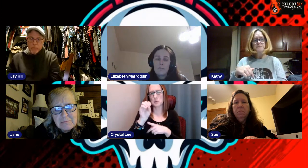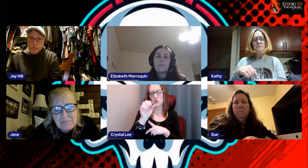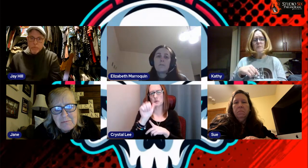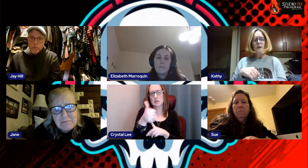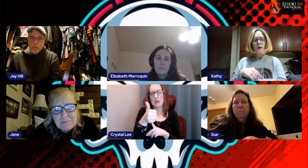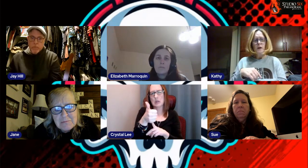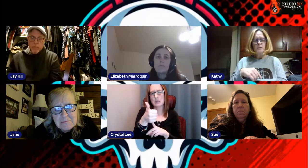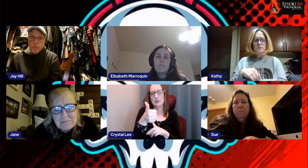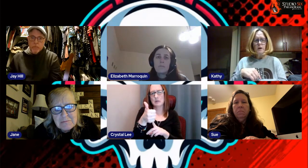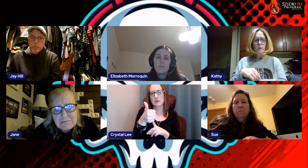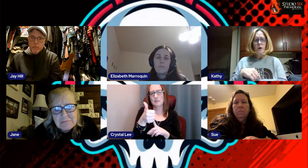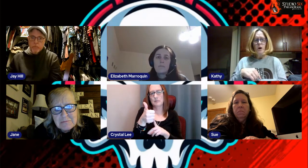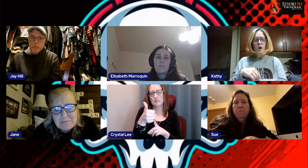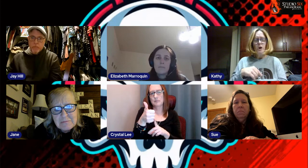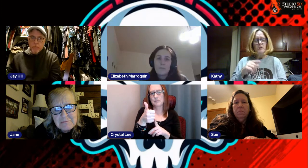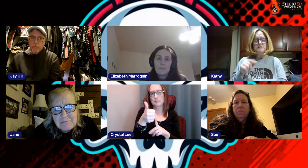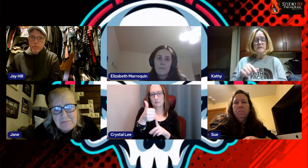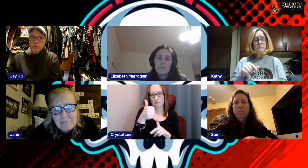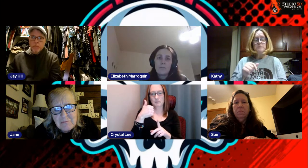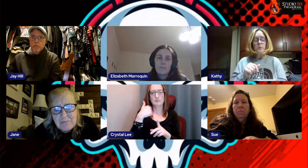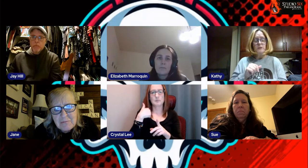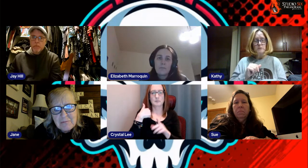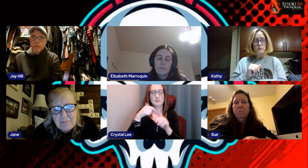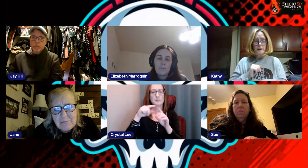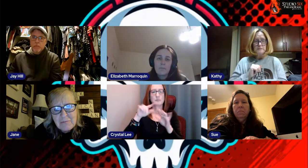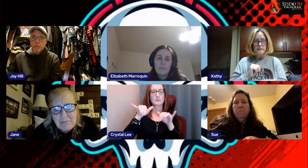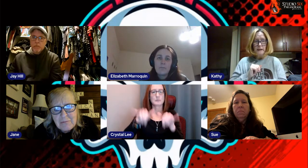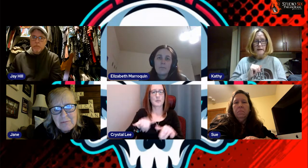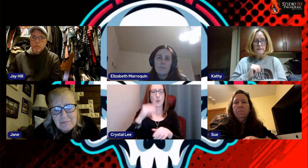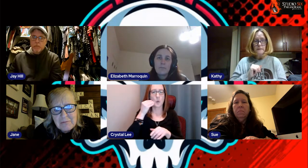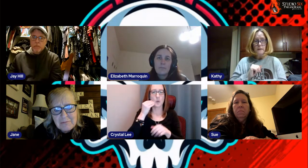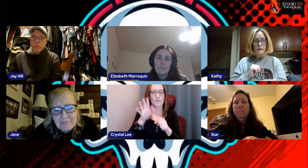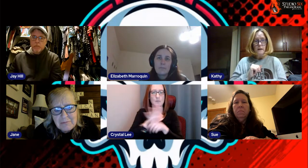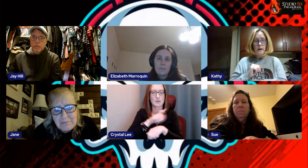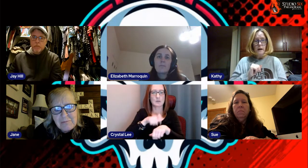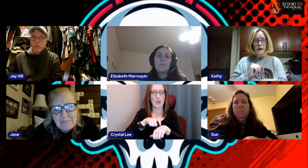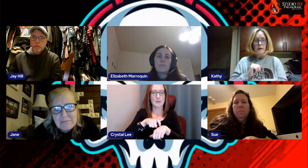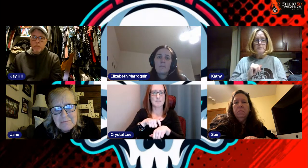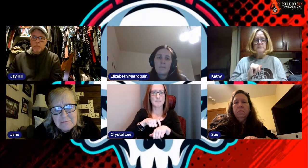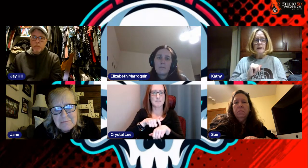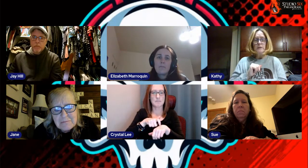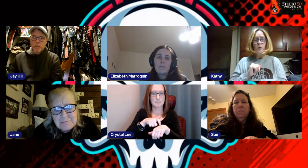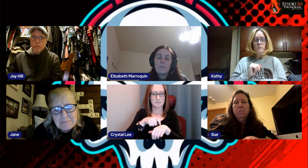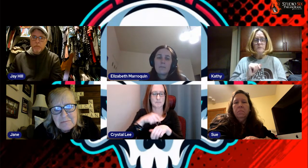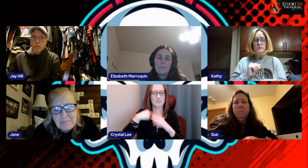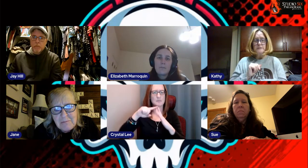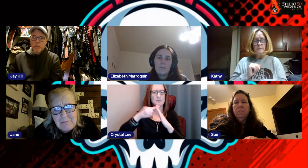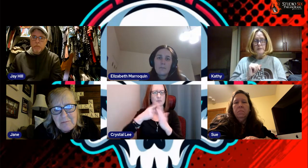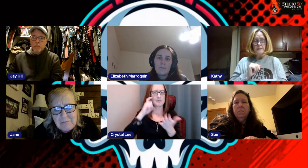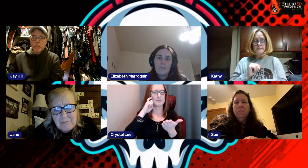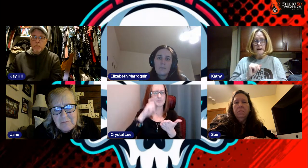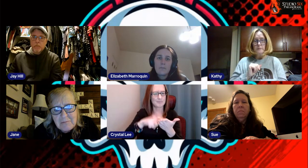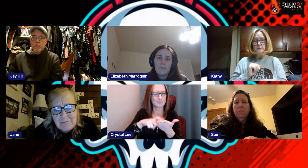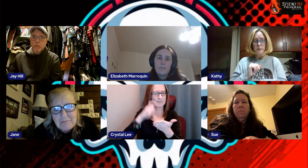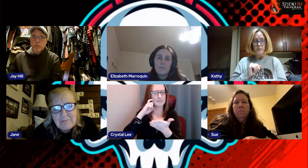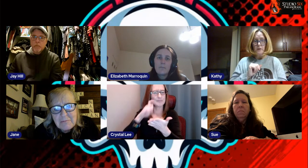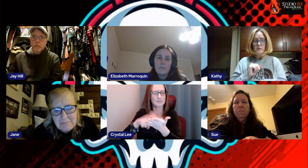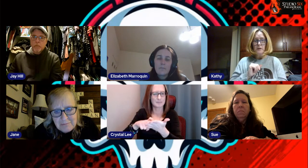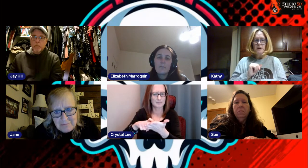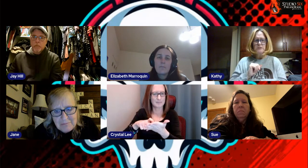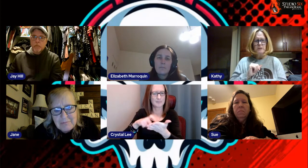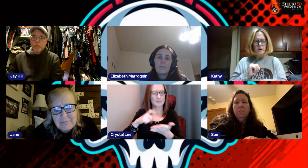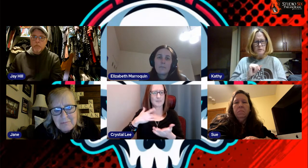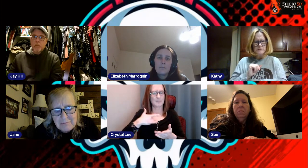now. Mm-hmm. So her son was born in 2010. And was staying home full time at that time as a